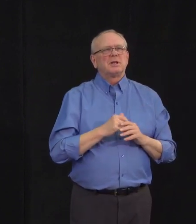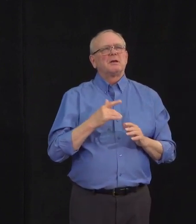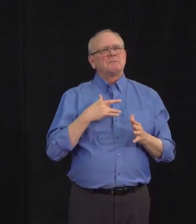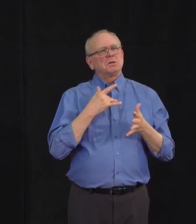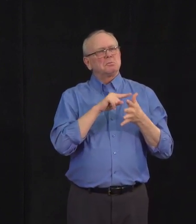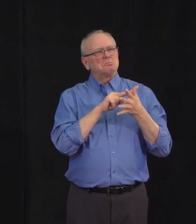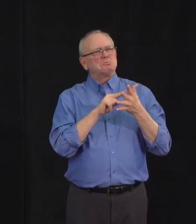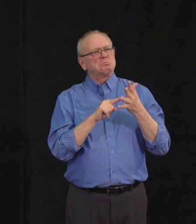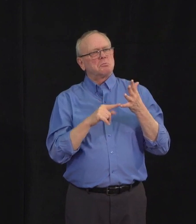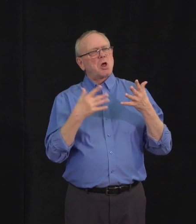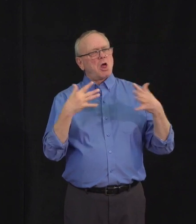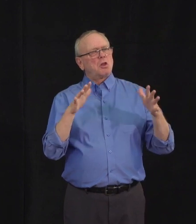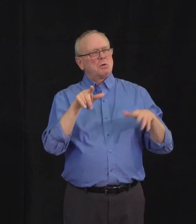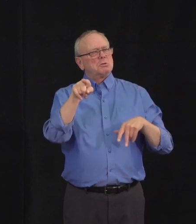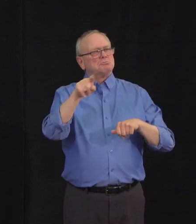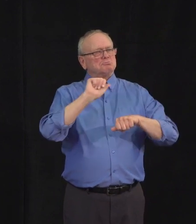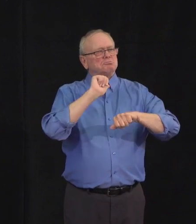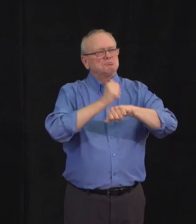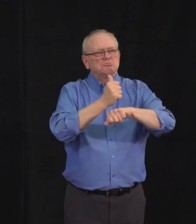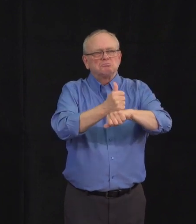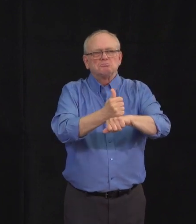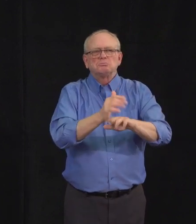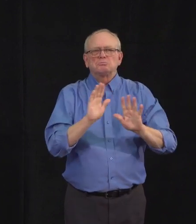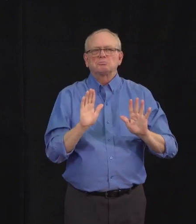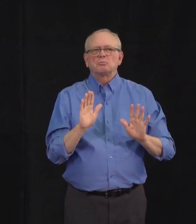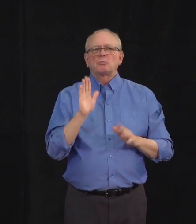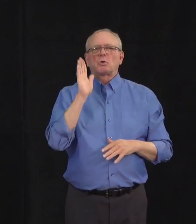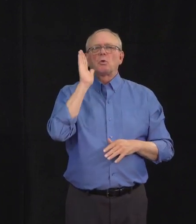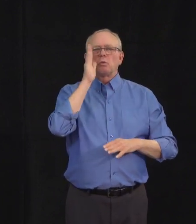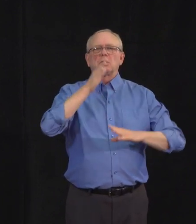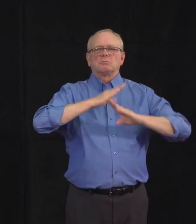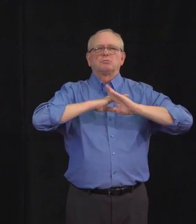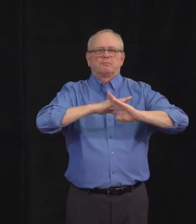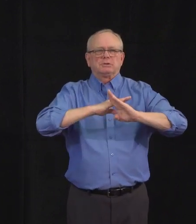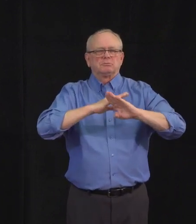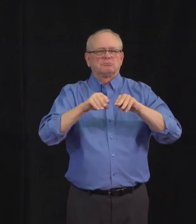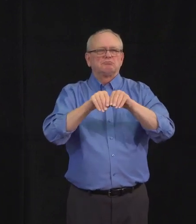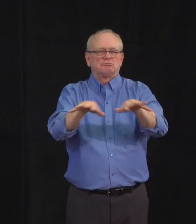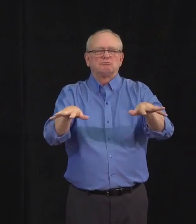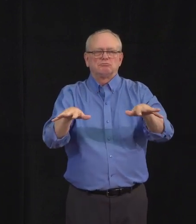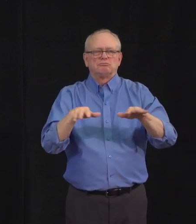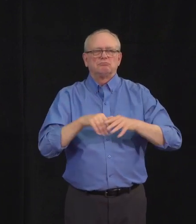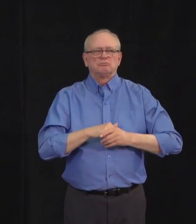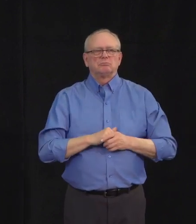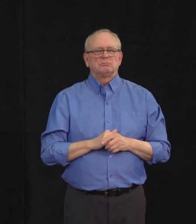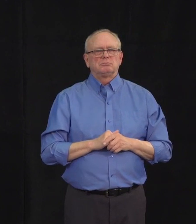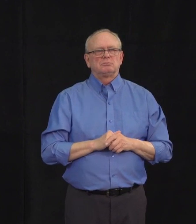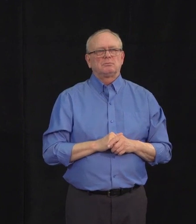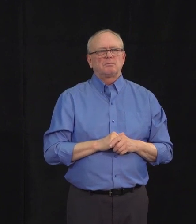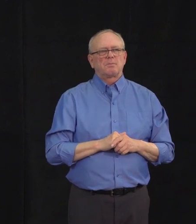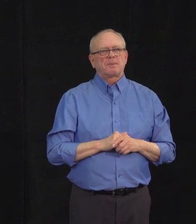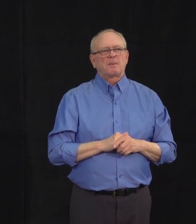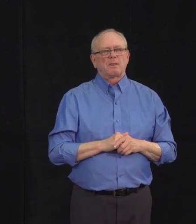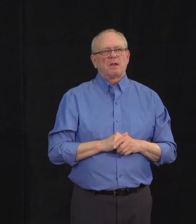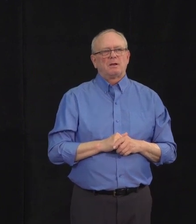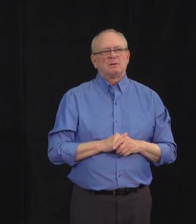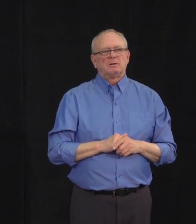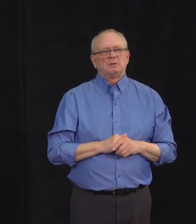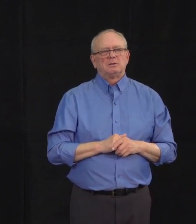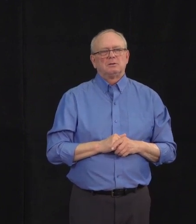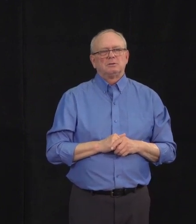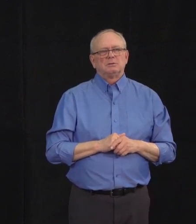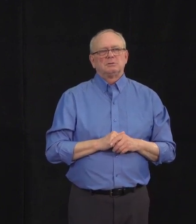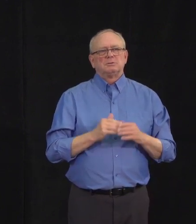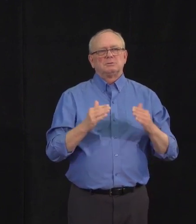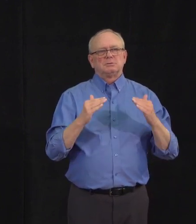sufficient to prevent the spread of infection. Operator, could you please put through the next question? Next is Robert Tuttle